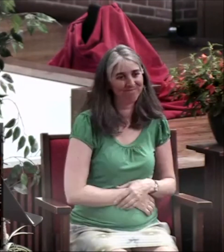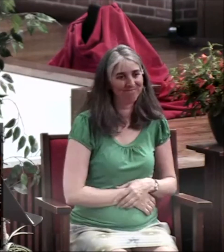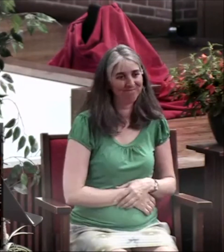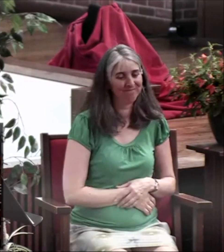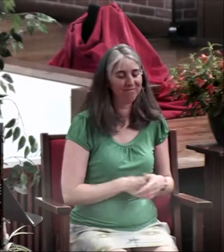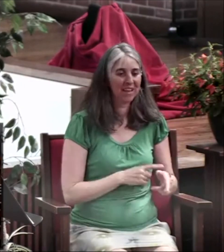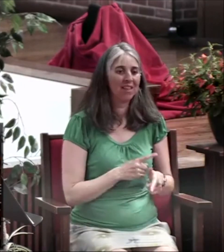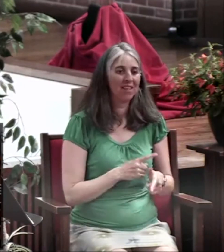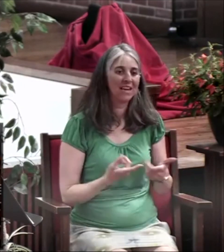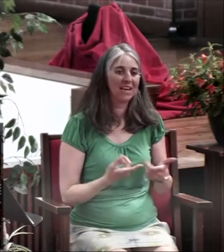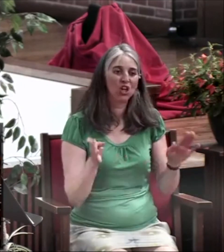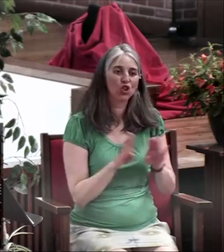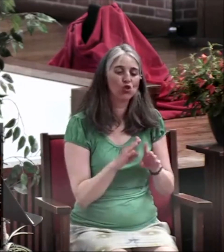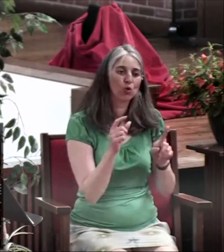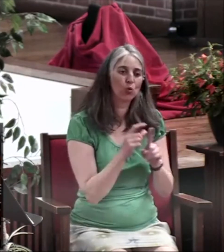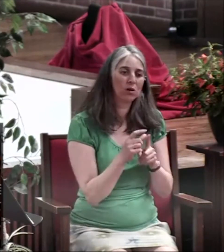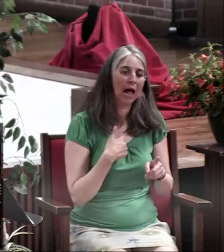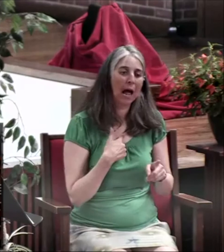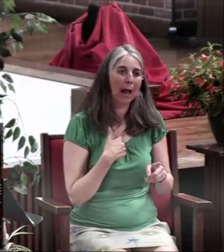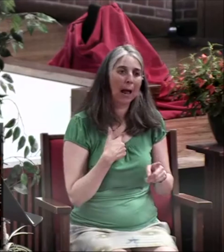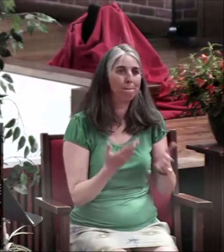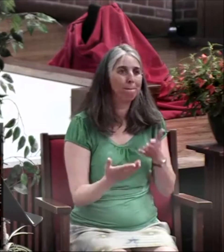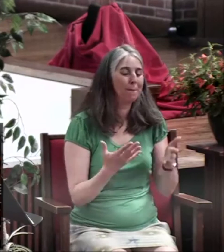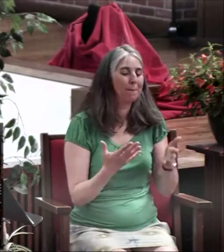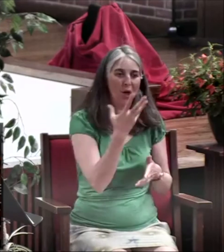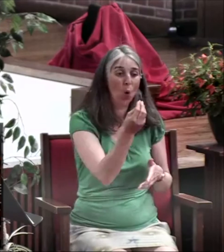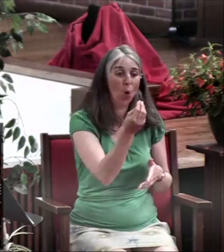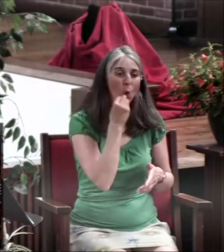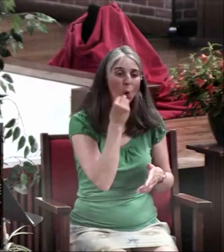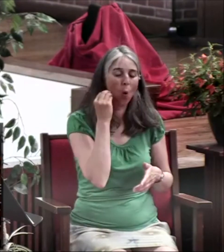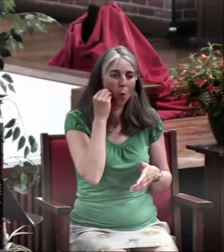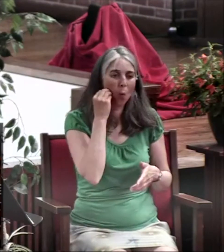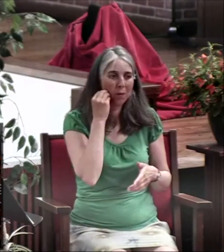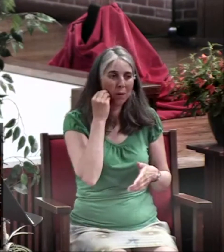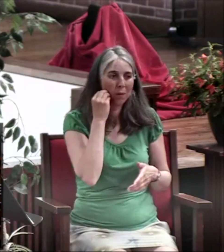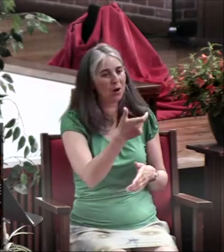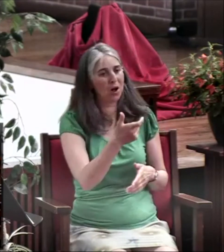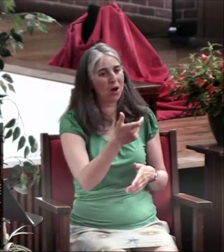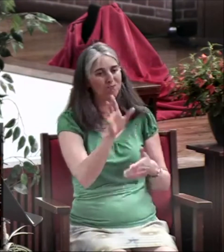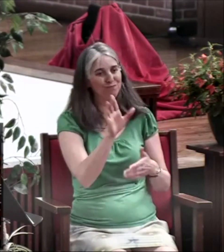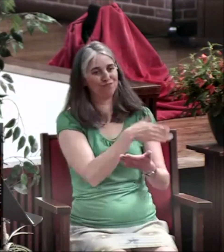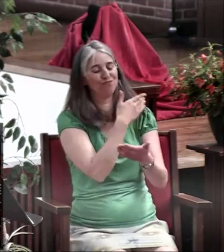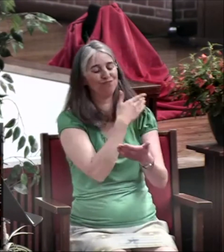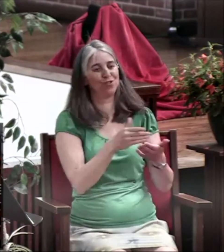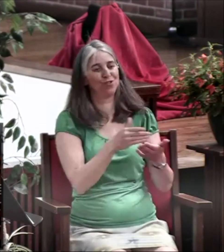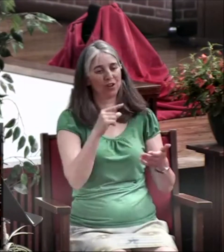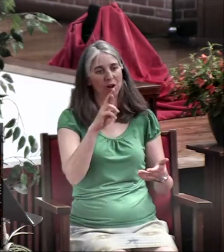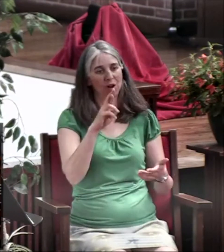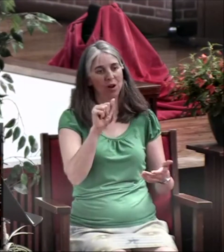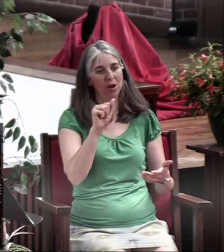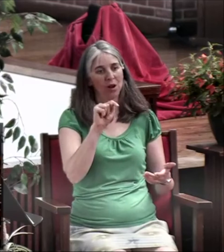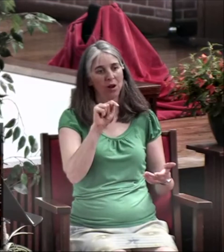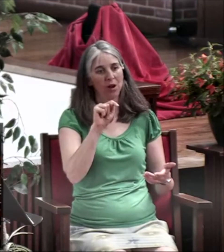And then he closed with these words, I'd probably go home, put on the Grateful Dead, and play chess